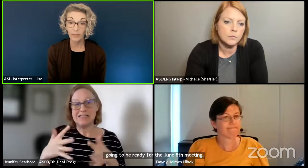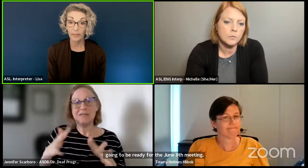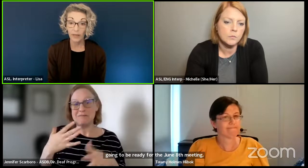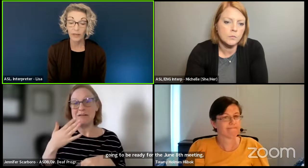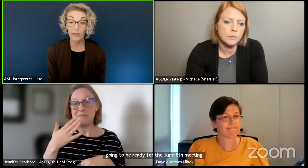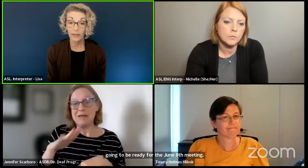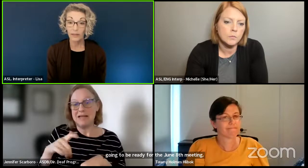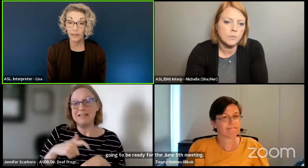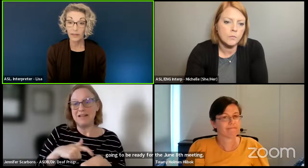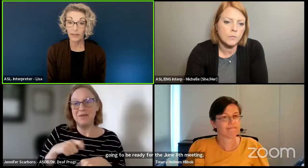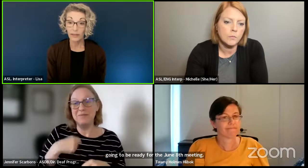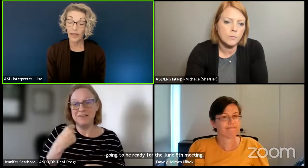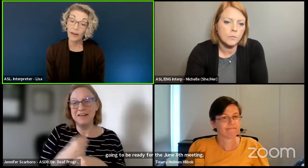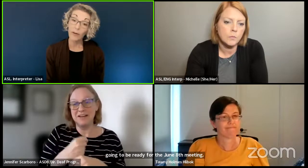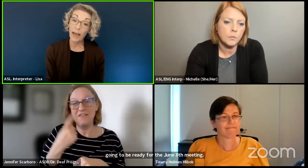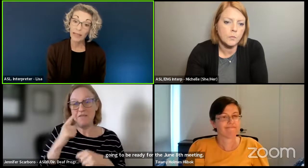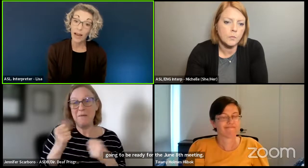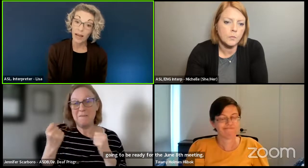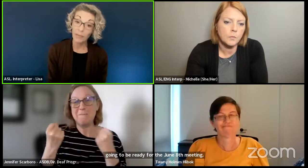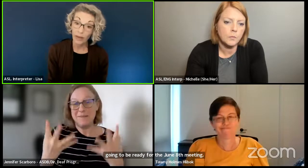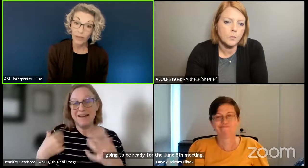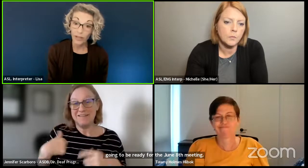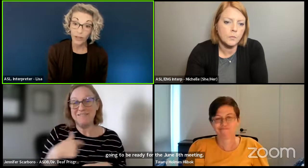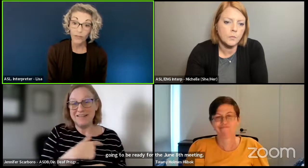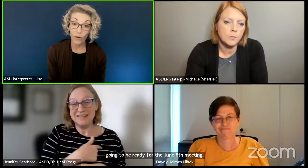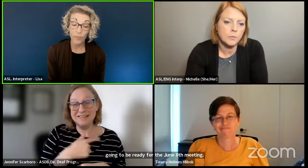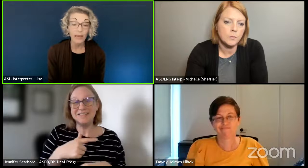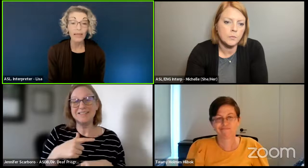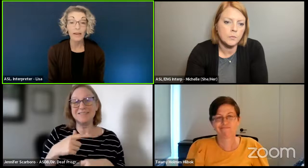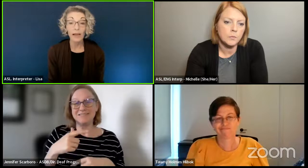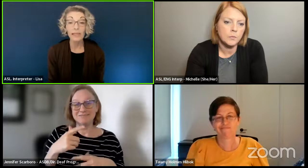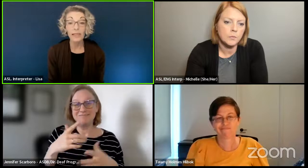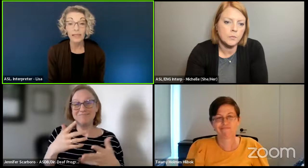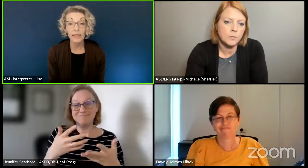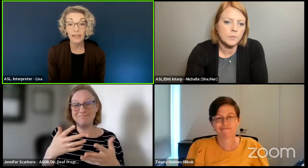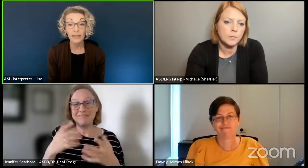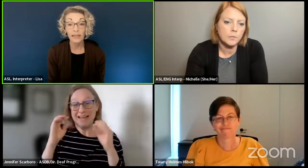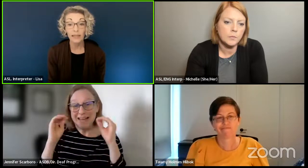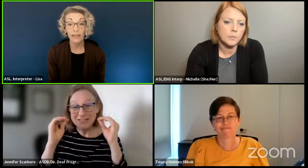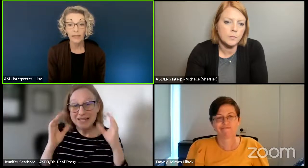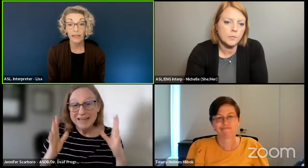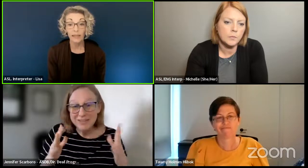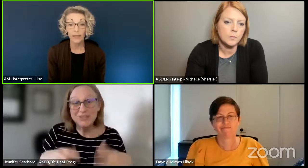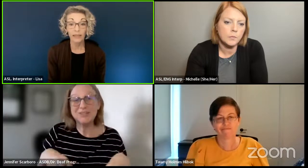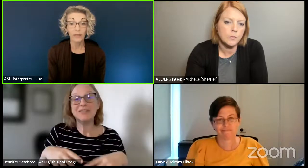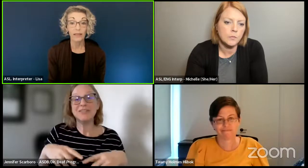kind of a bad time of year for many of us,